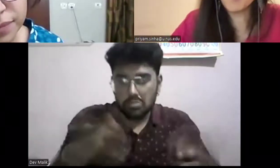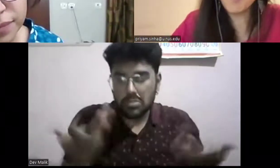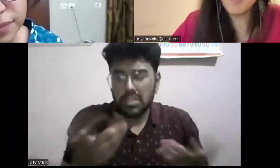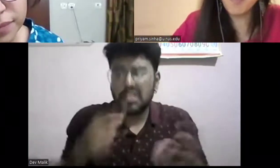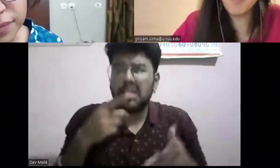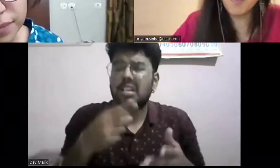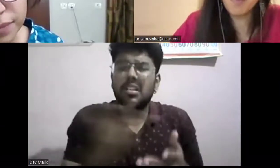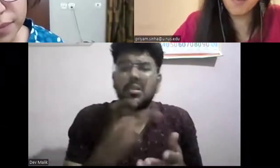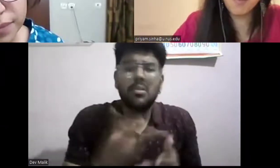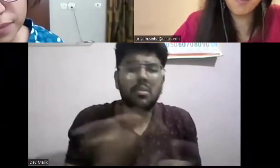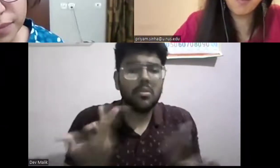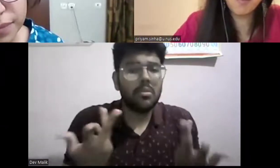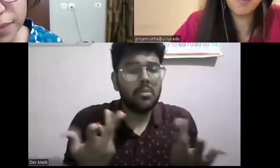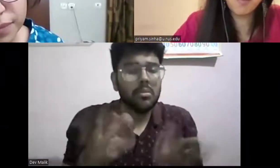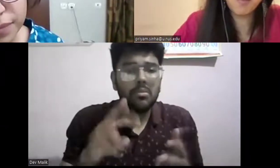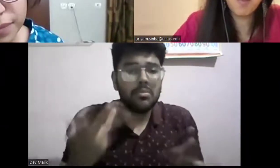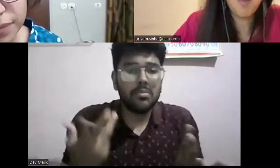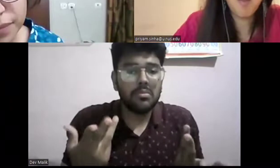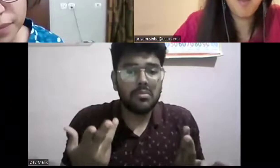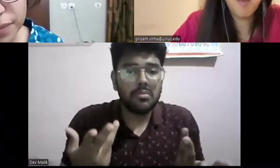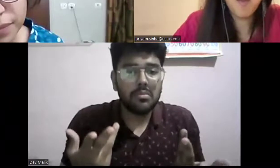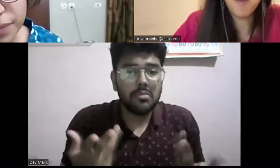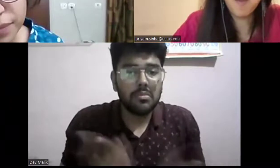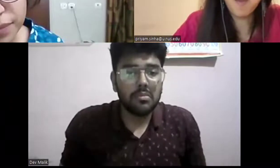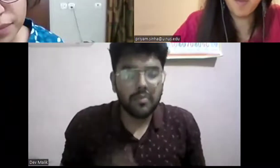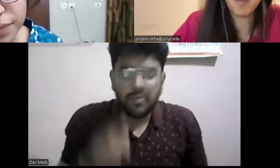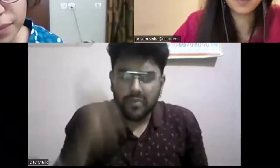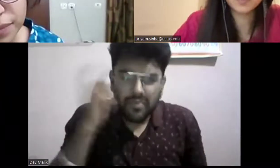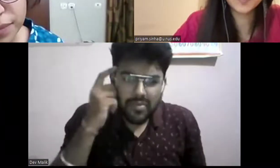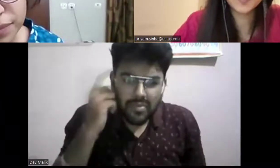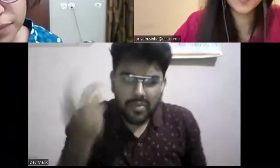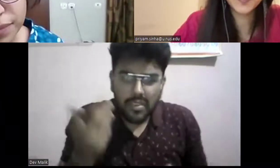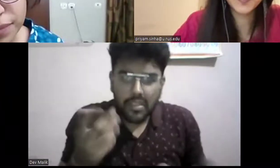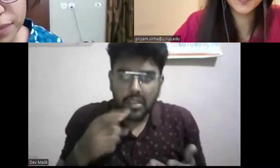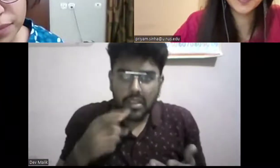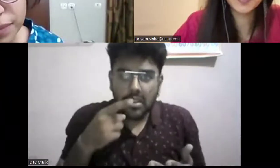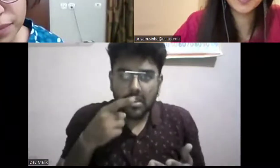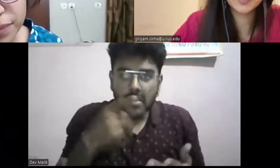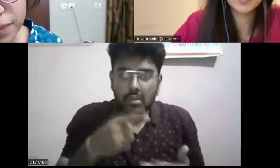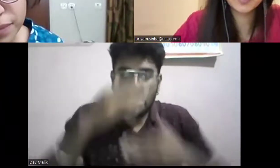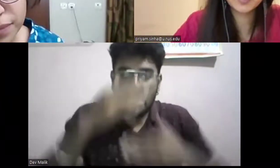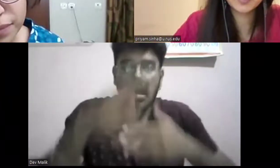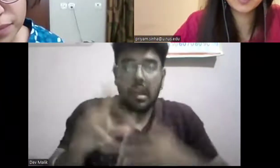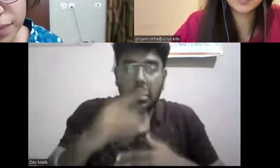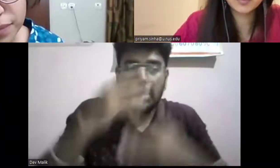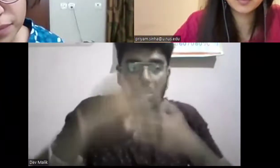does this mean? And don't you think that you are again limiting